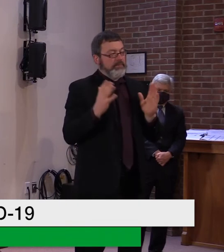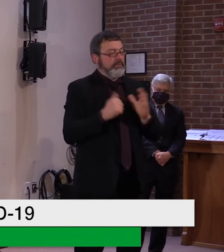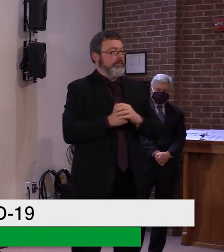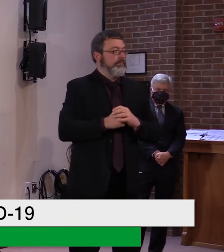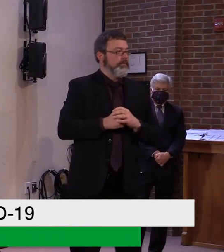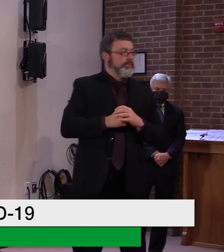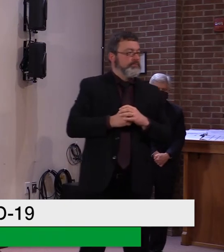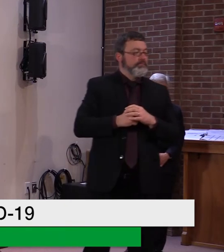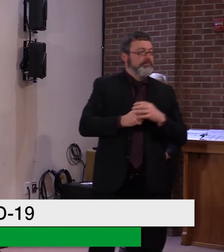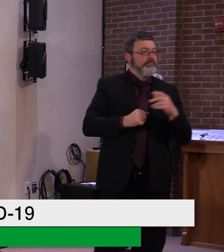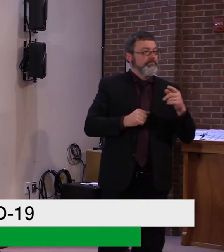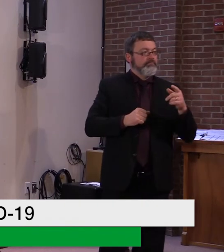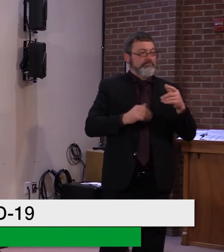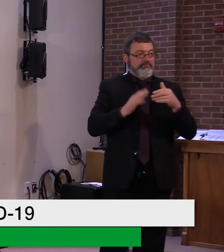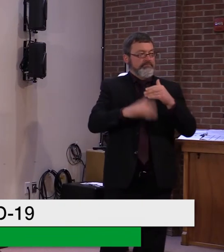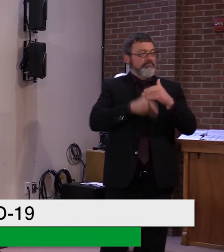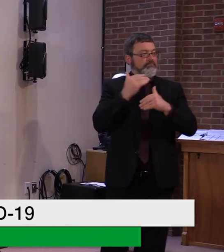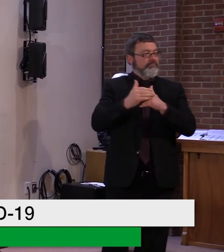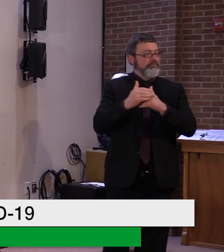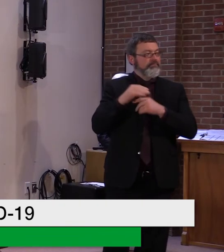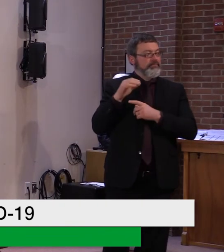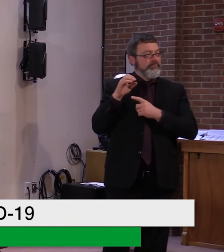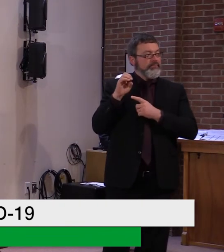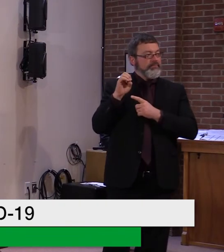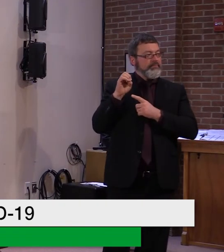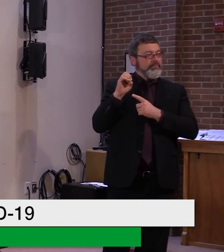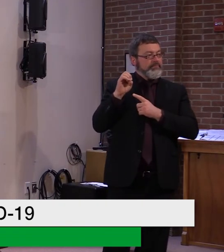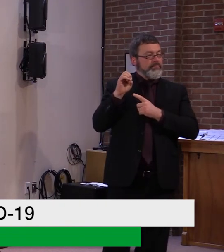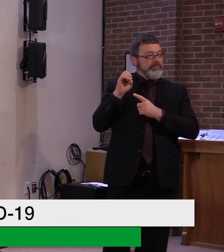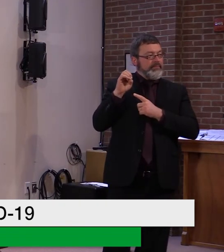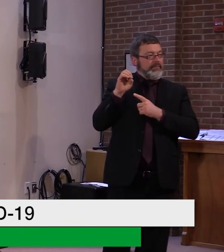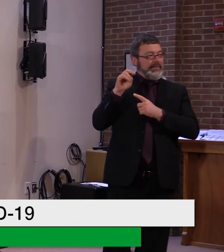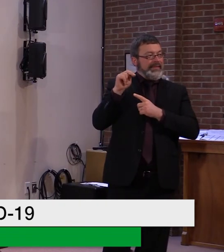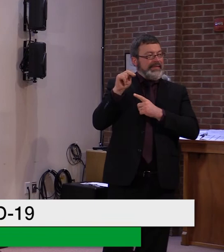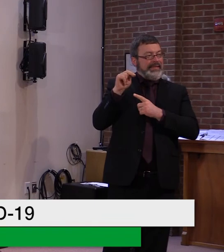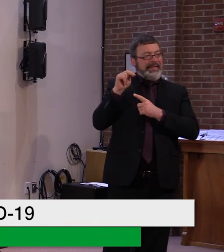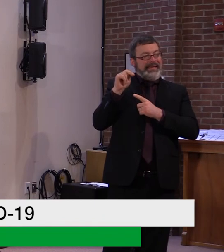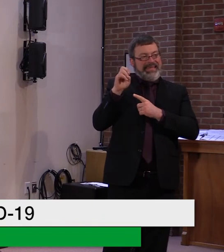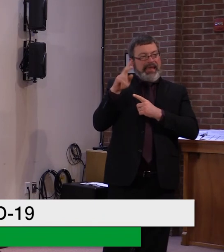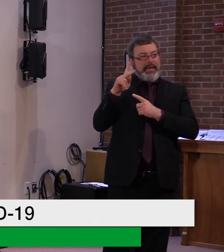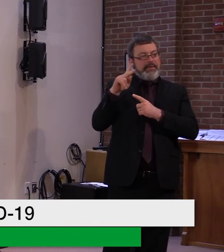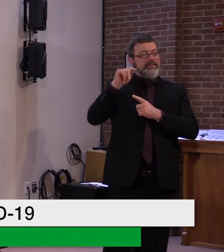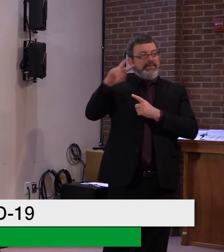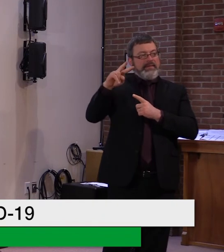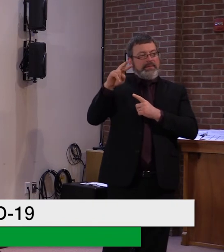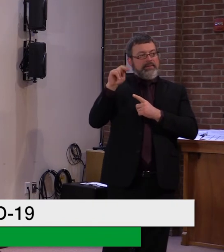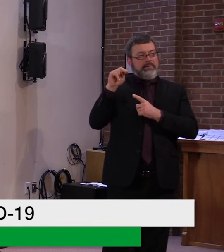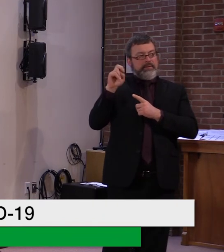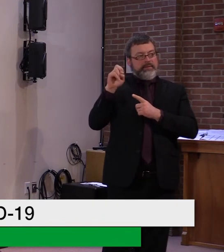okay steve nek tv one question please